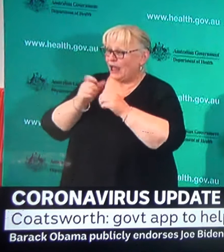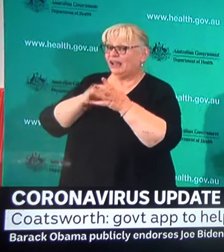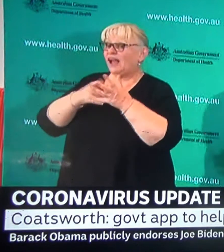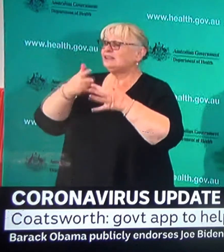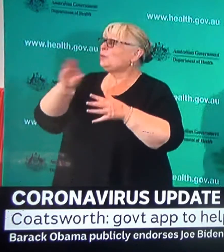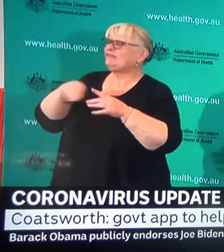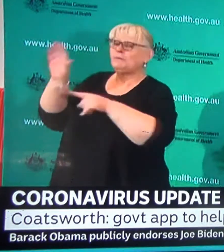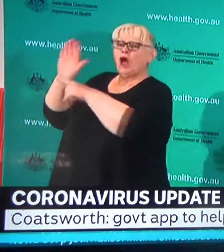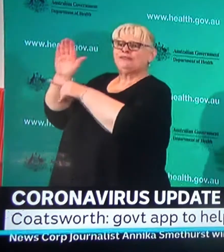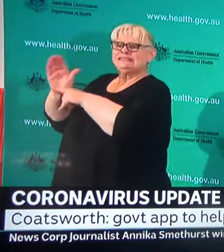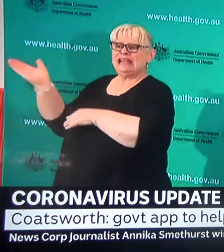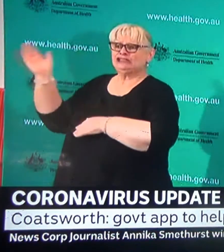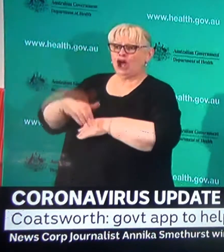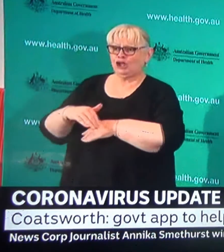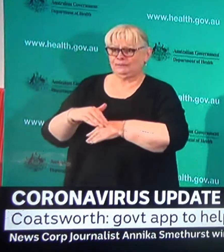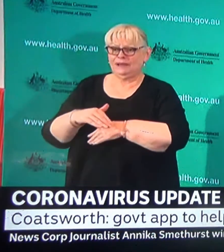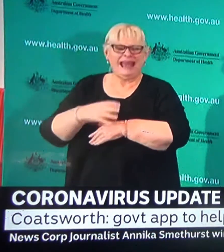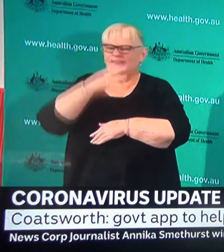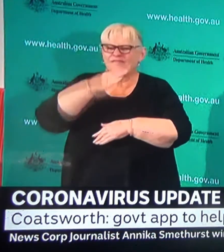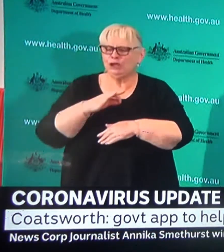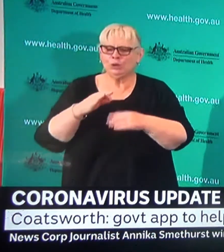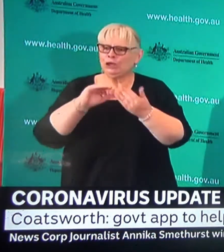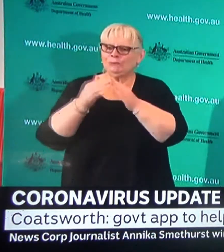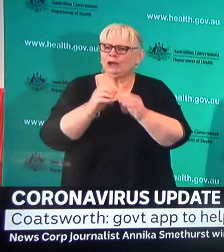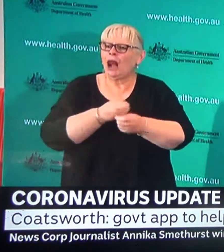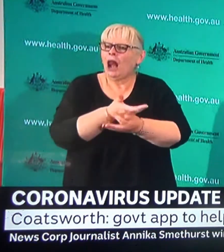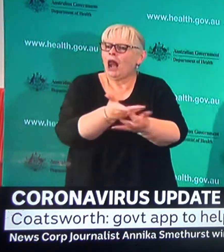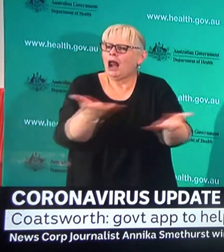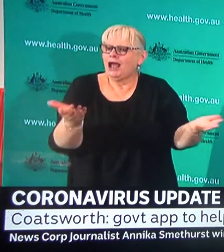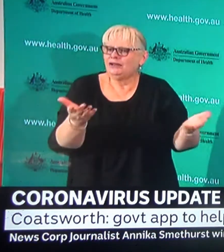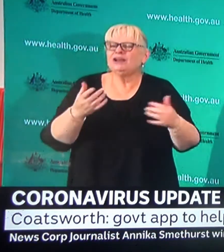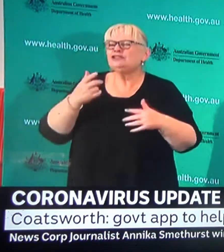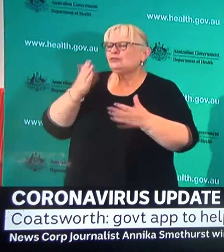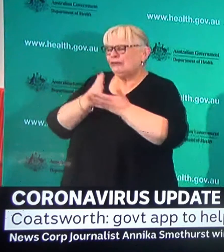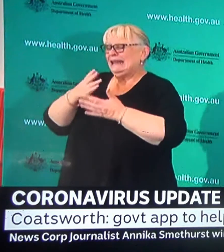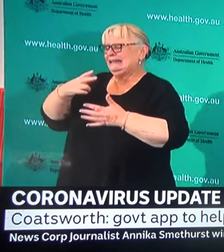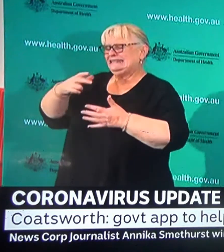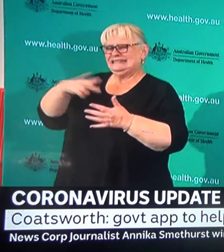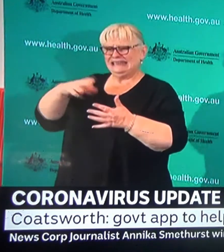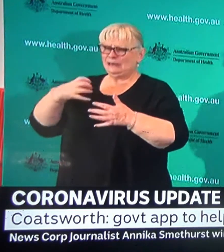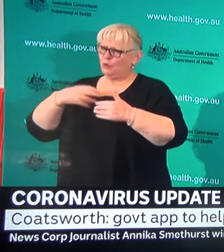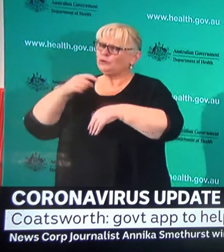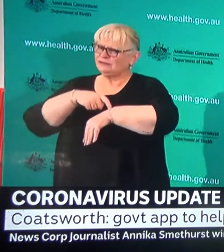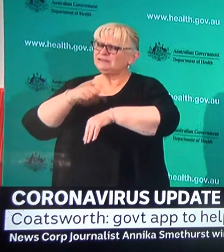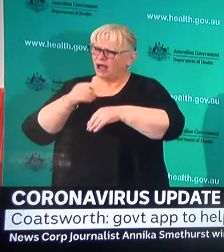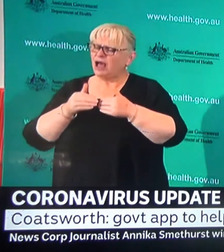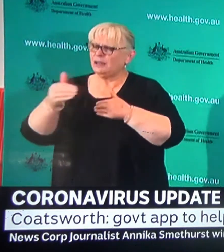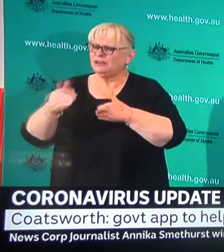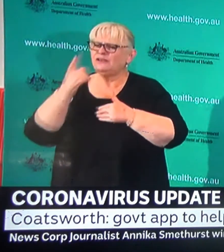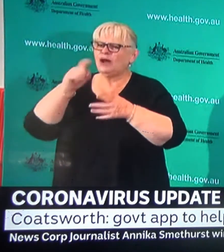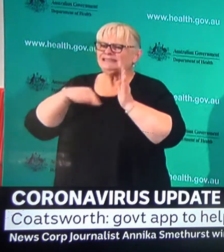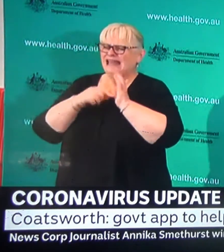them are community related. So we need almost to have a little bit more time to work out what our R0